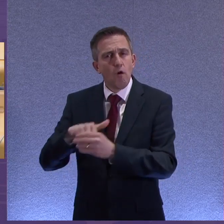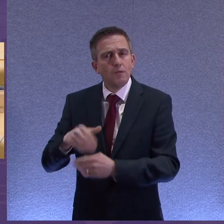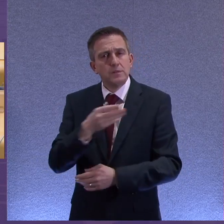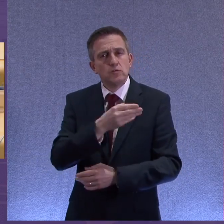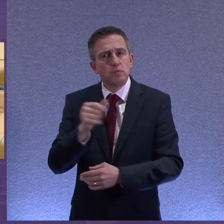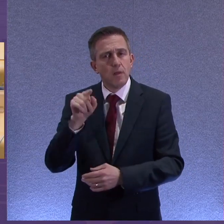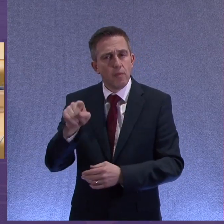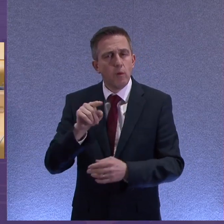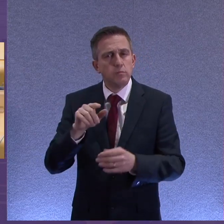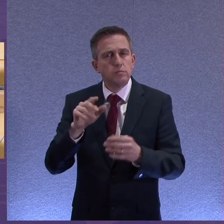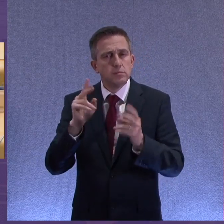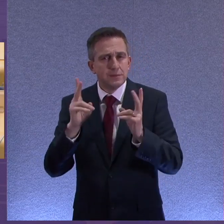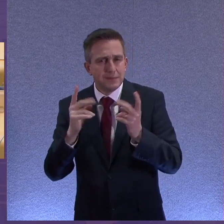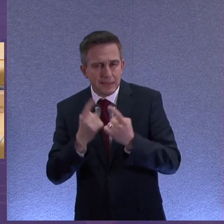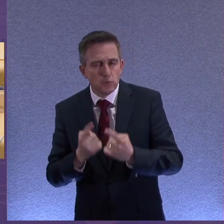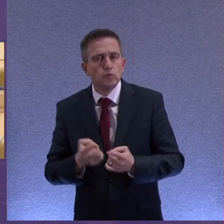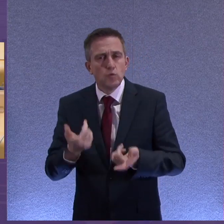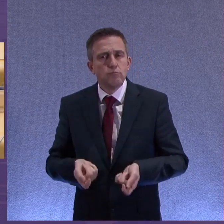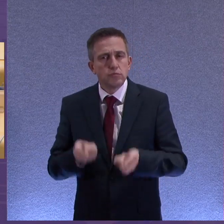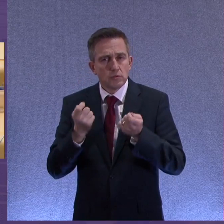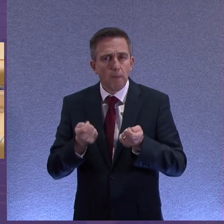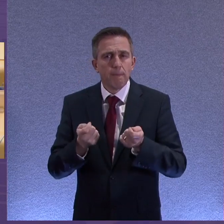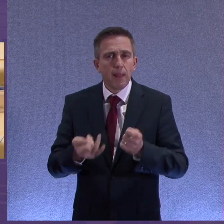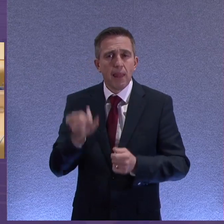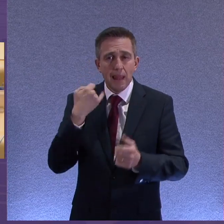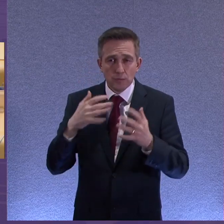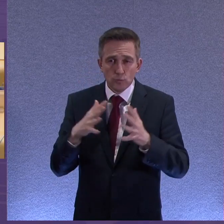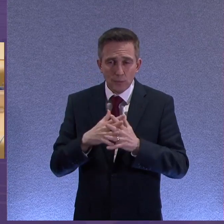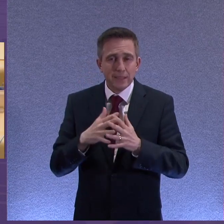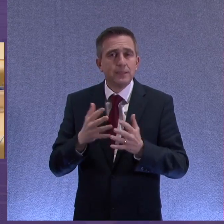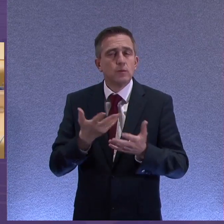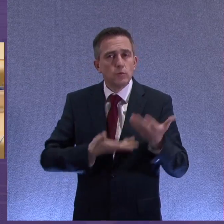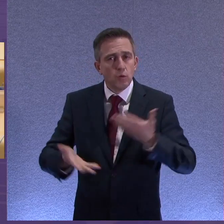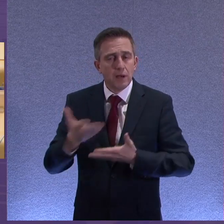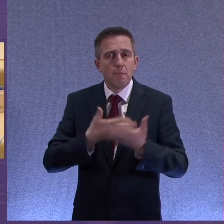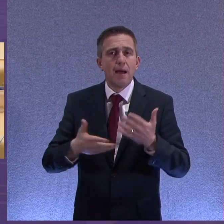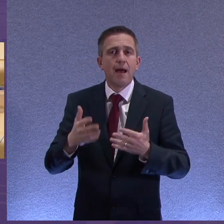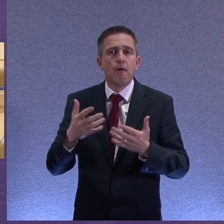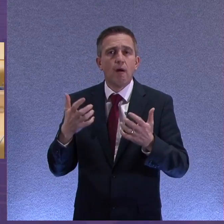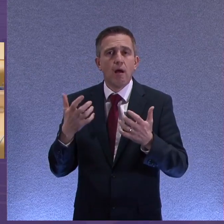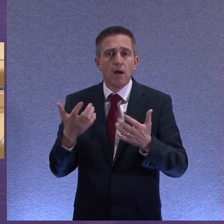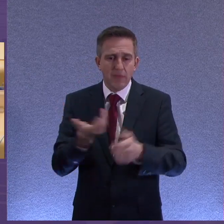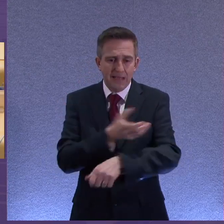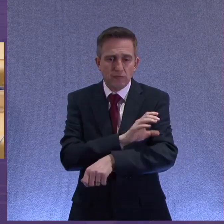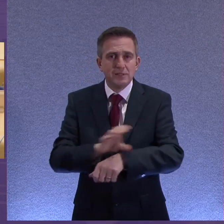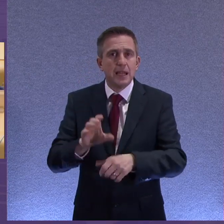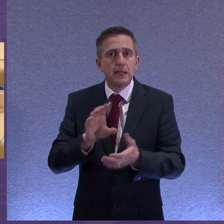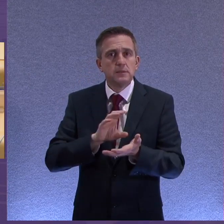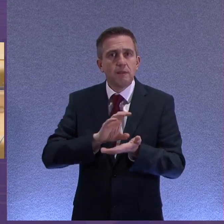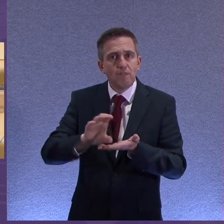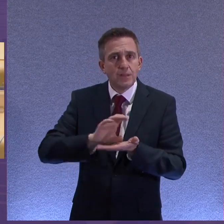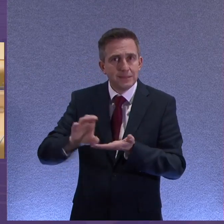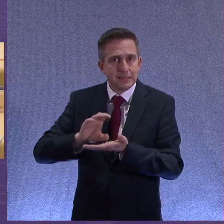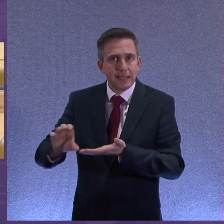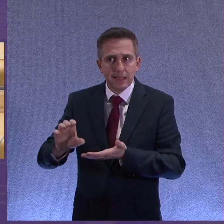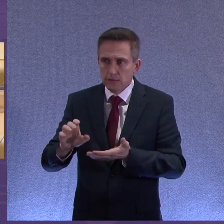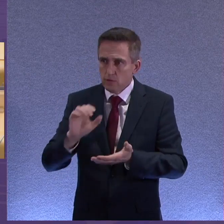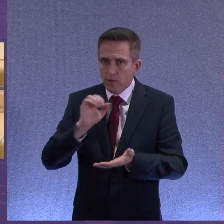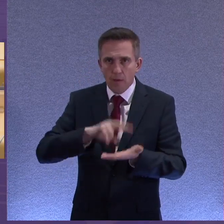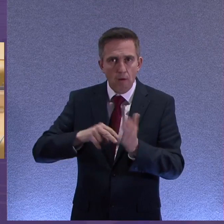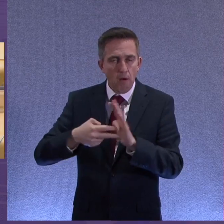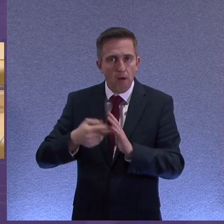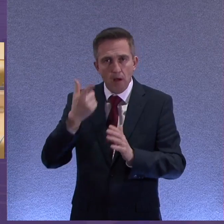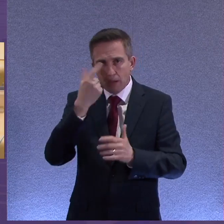the funding that we announced last week around the third sector resilience, so that more general resilience fund that they will require to help them continue to function,